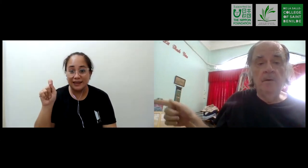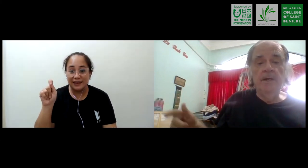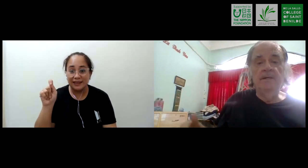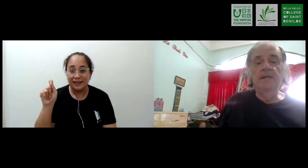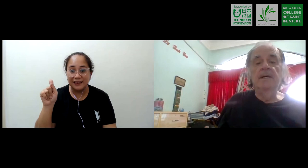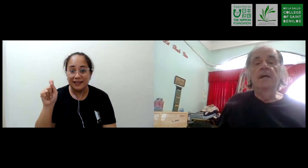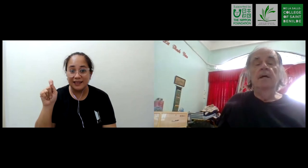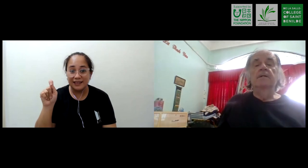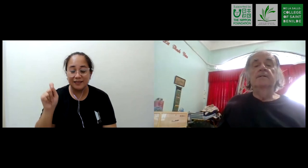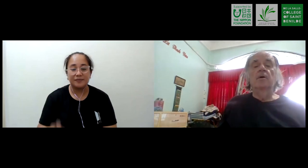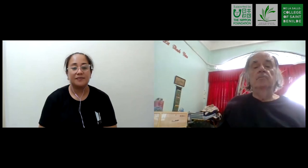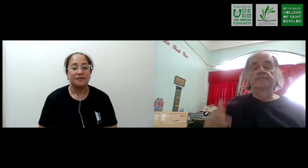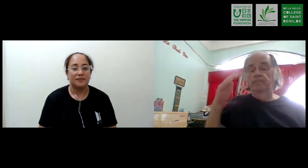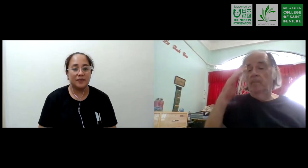Okay. So